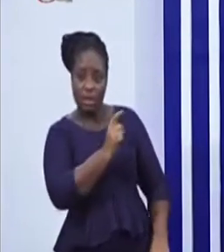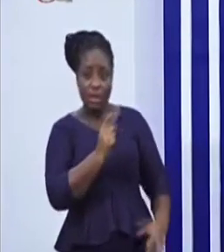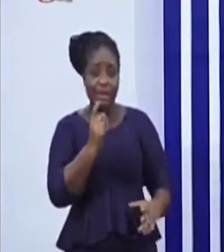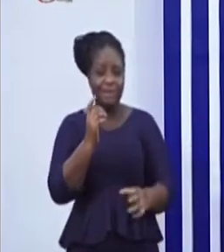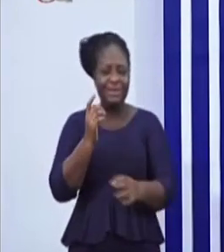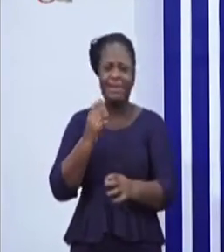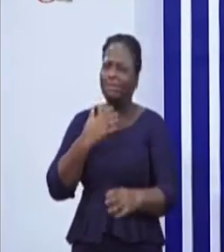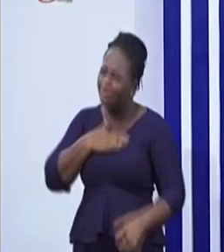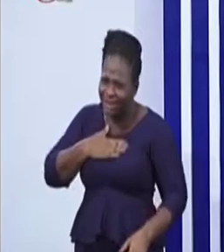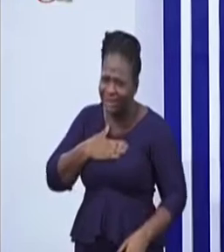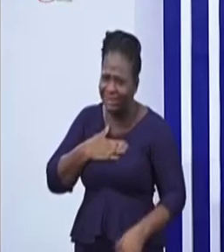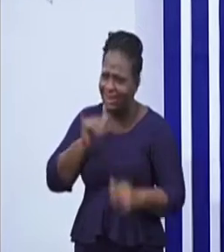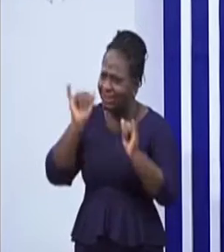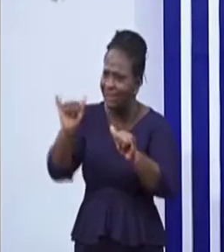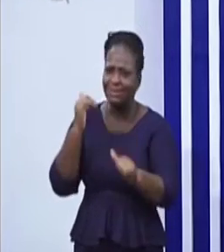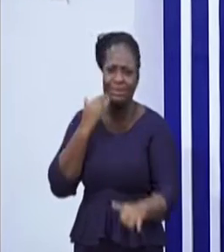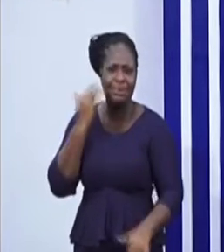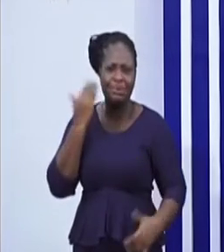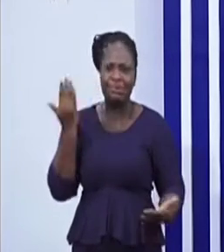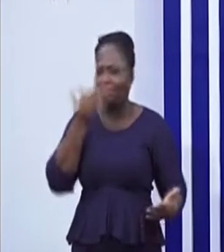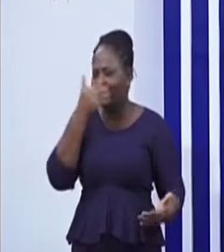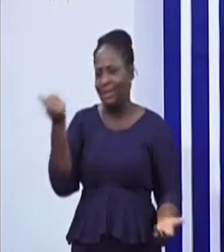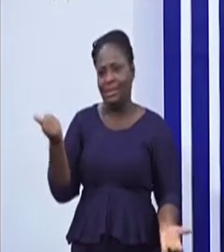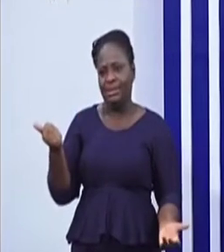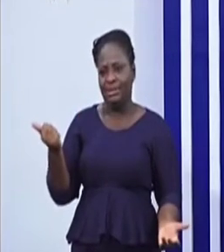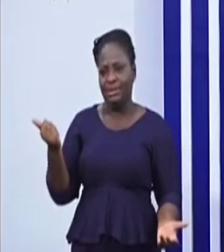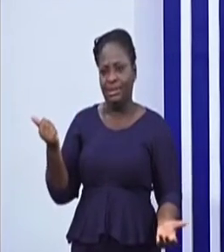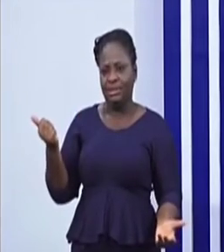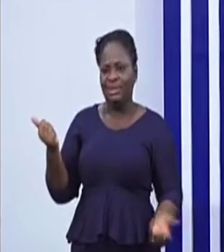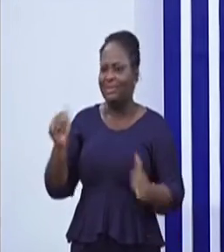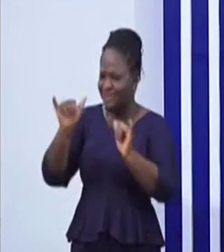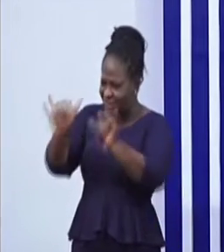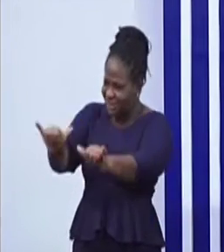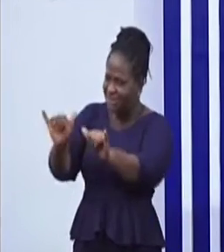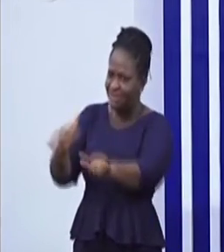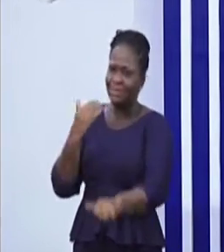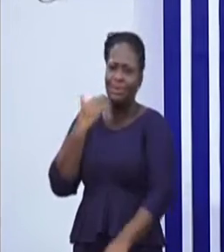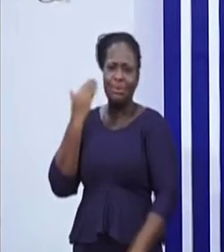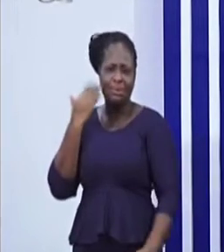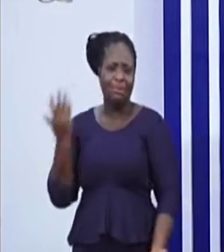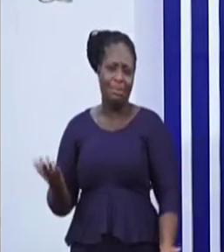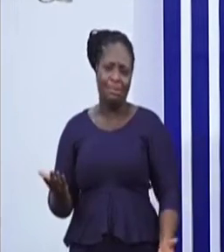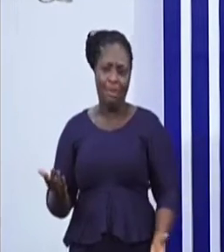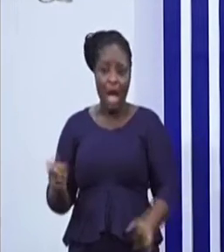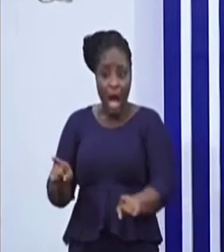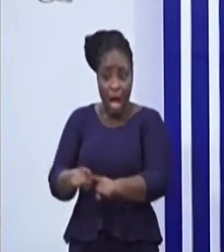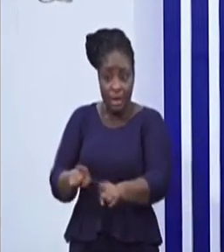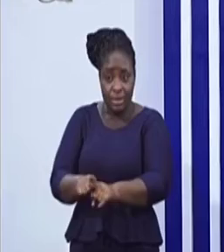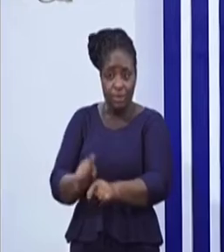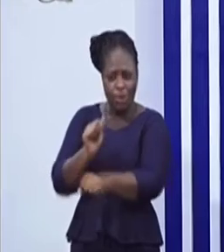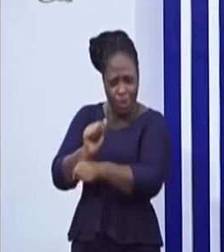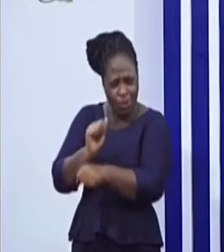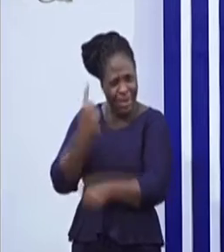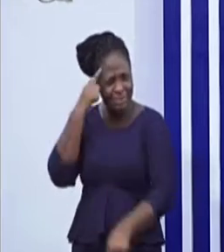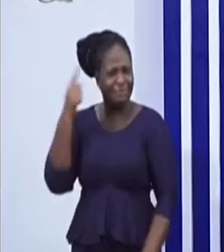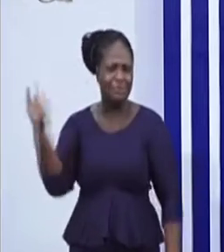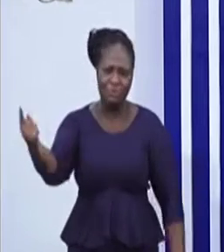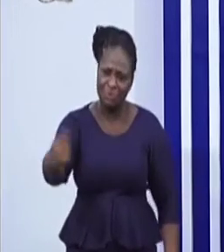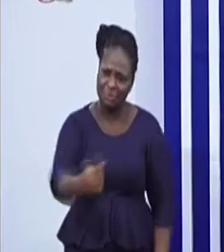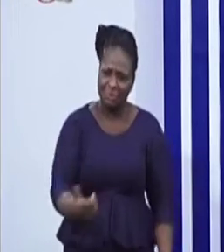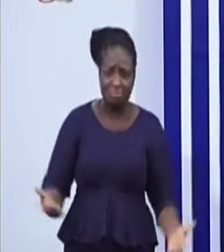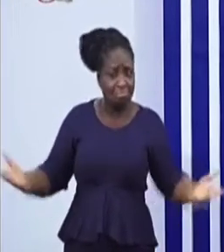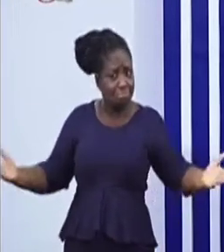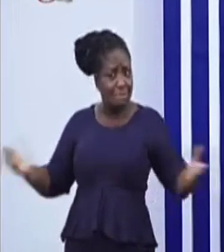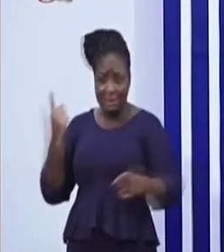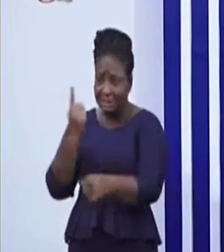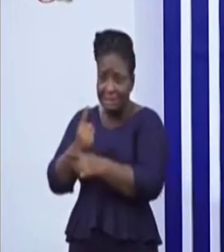Stay at home. This is a mantra from the operation. Stay at home for us. while we stay at work for you. Stay at home